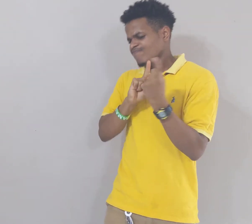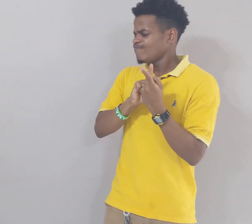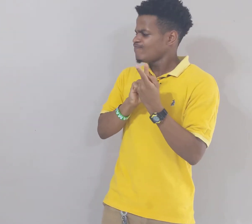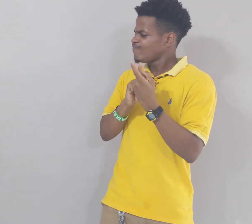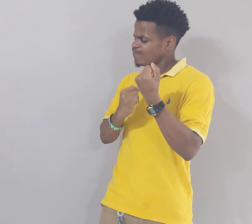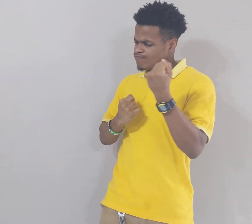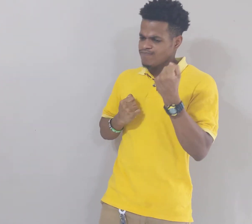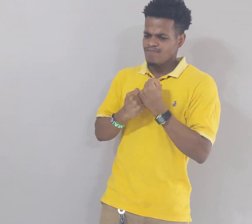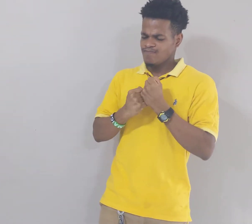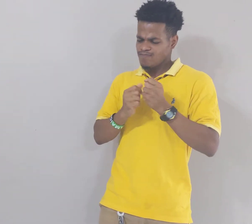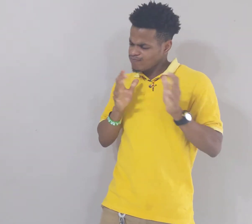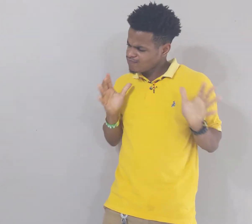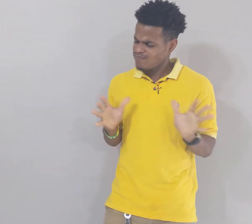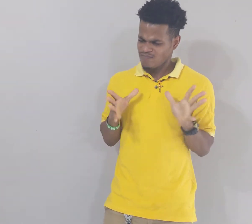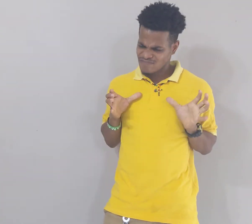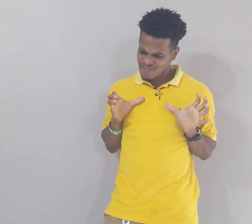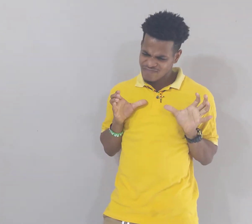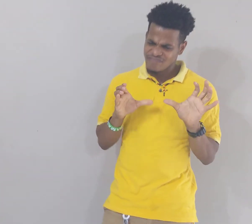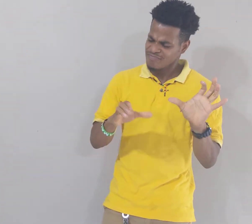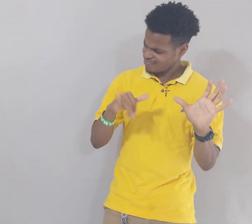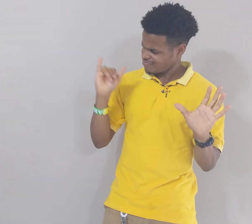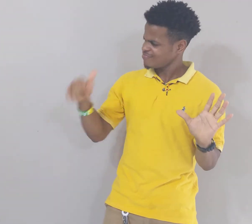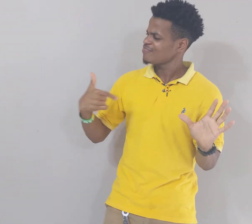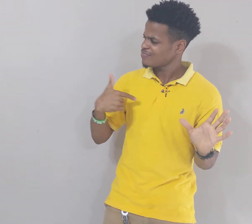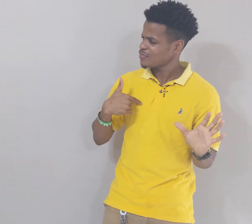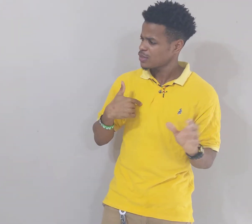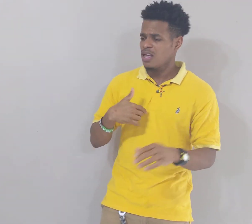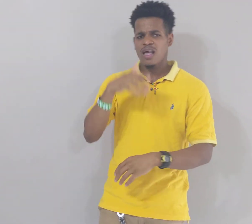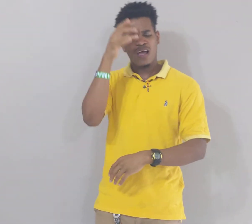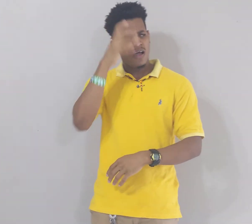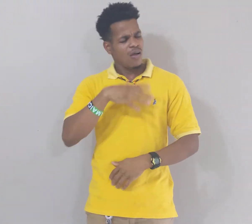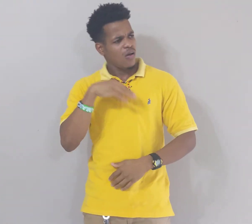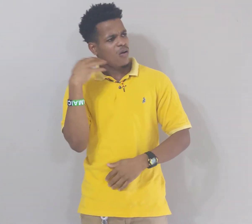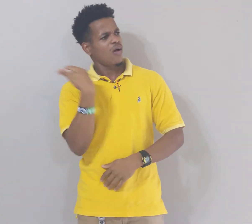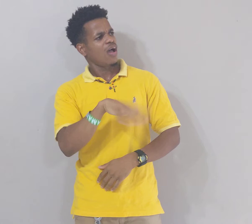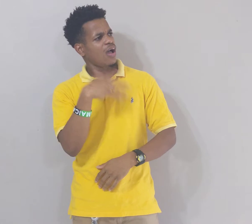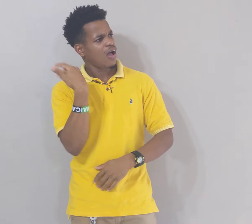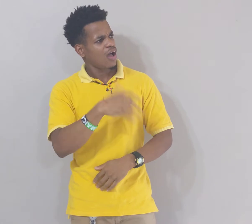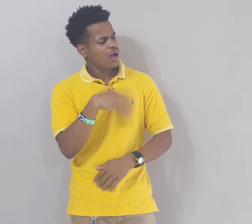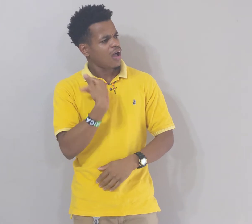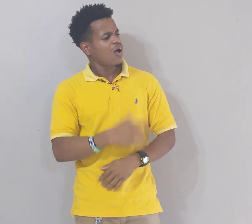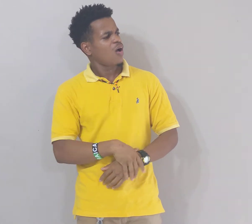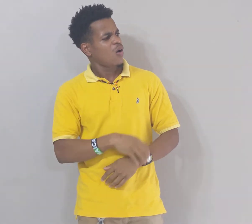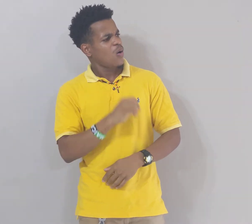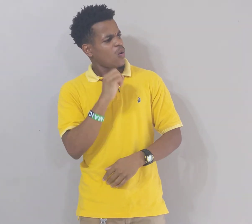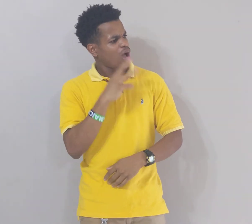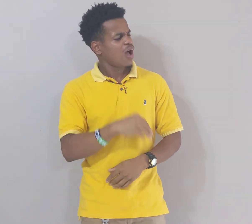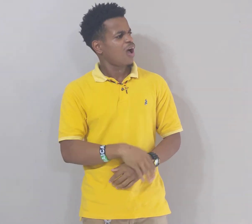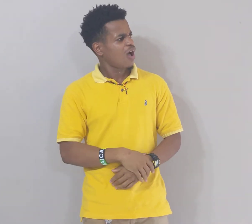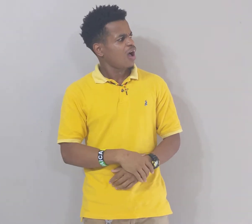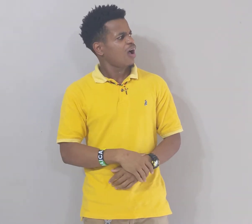struggling, I want to be able to come alongside them and support them.